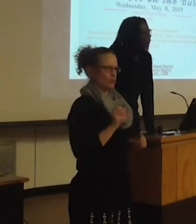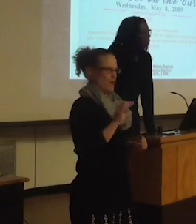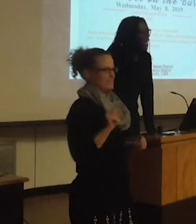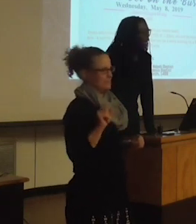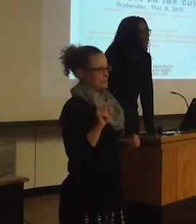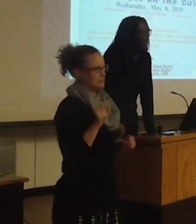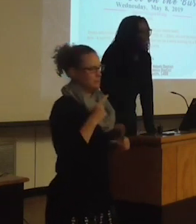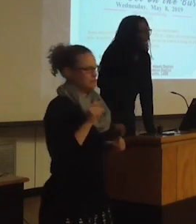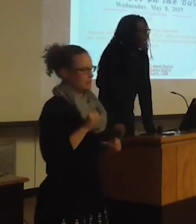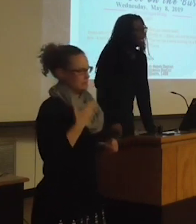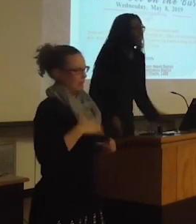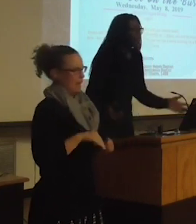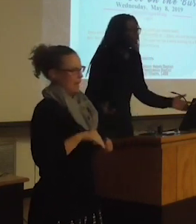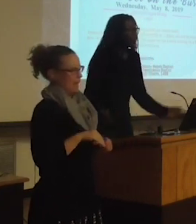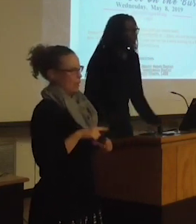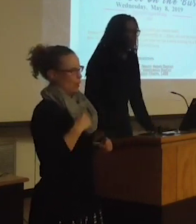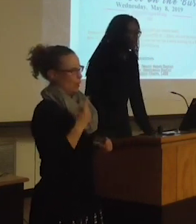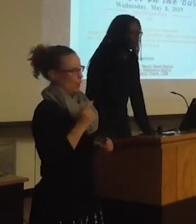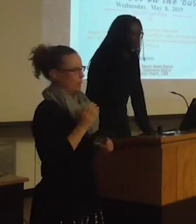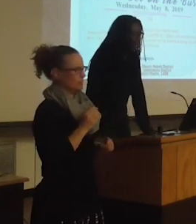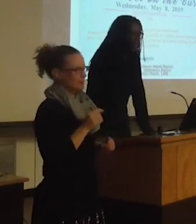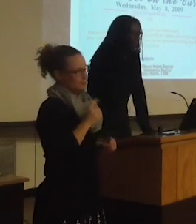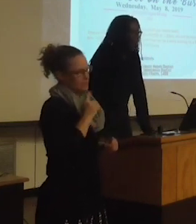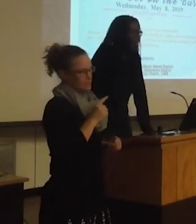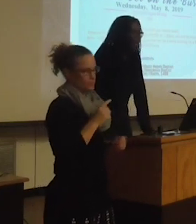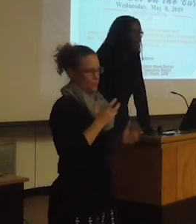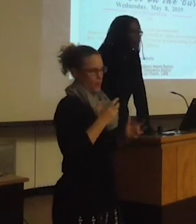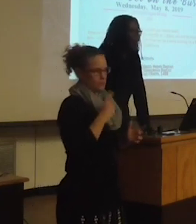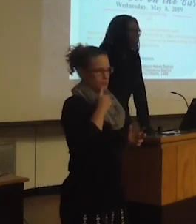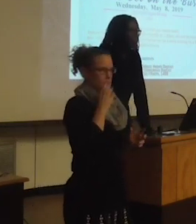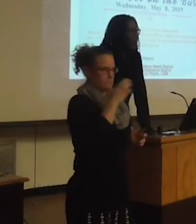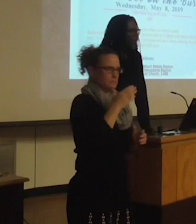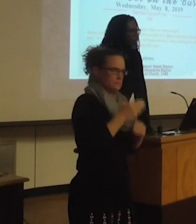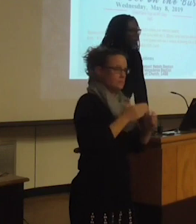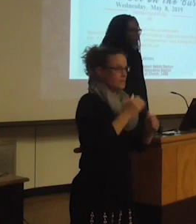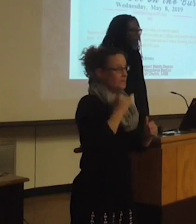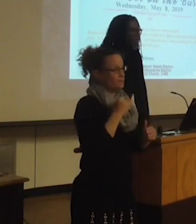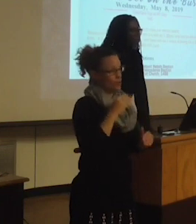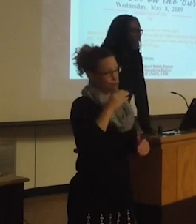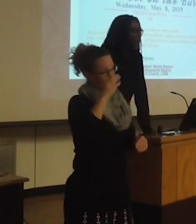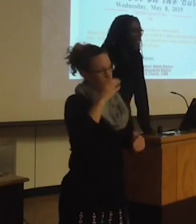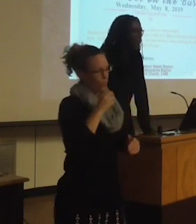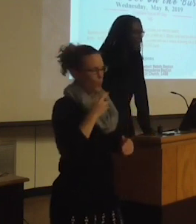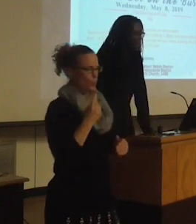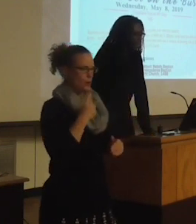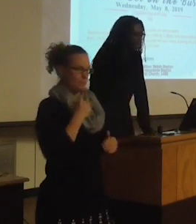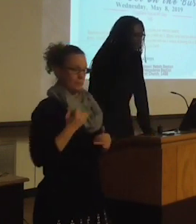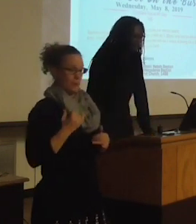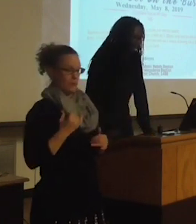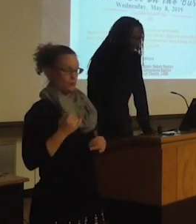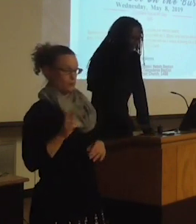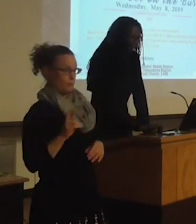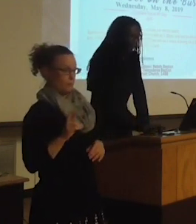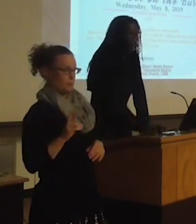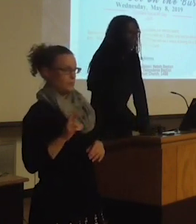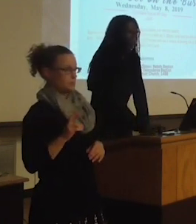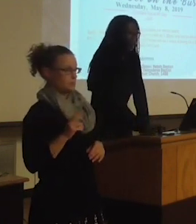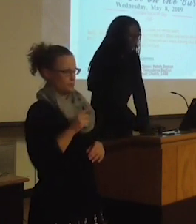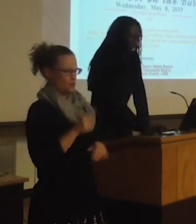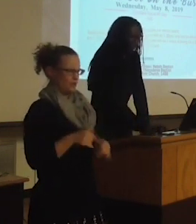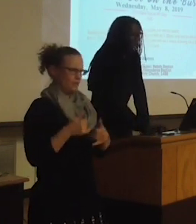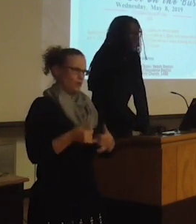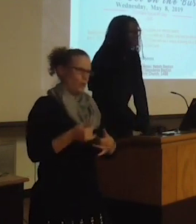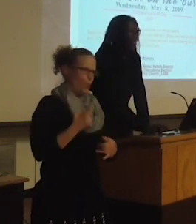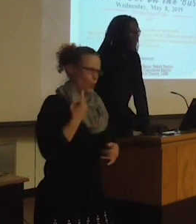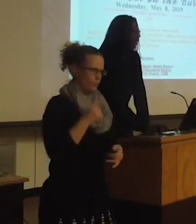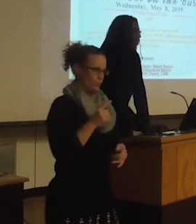an extremely bad look, at least if you frame yourself as a progressive. If you're Donald Trump or one of the modern day Republicans, you're given a medal for